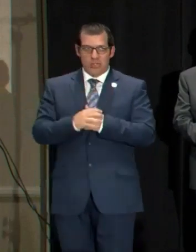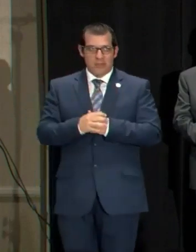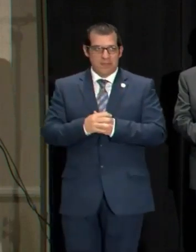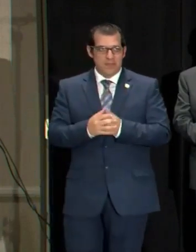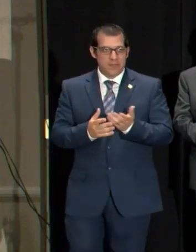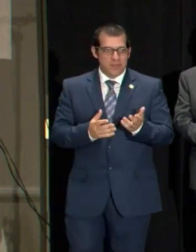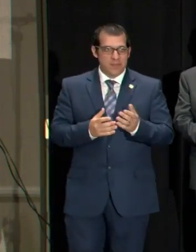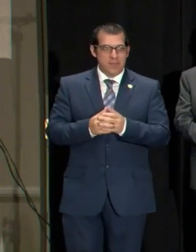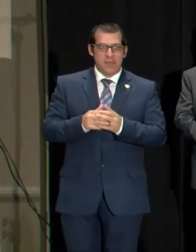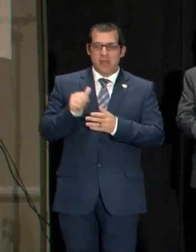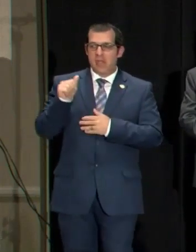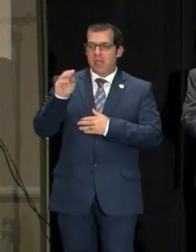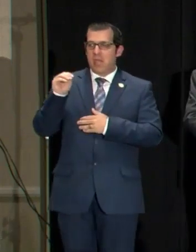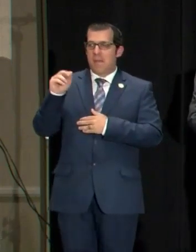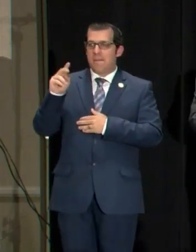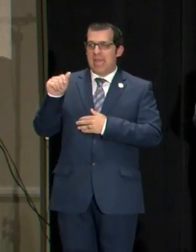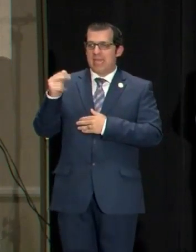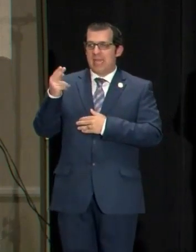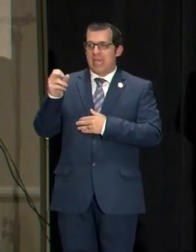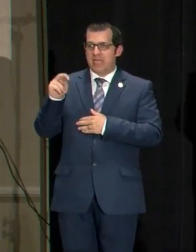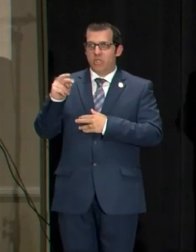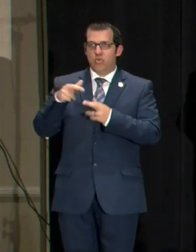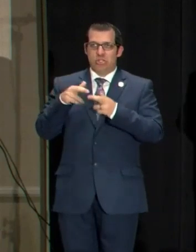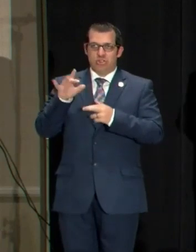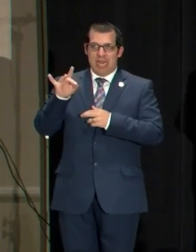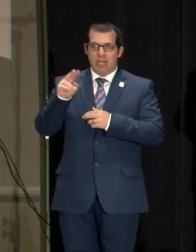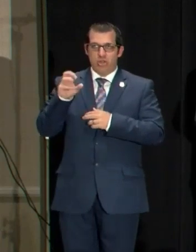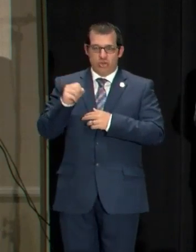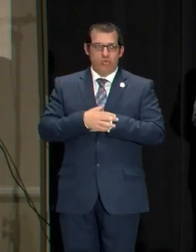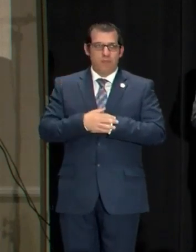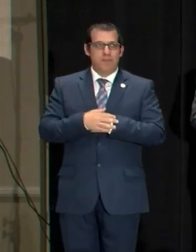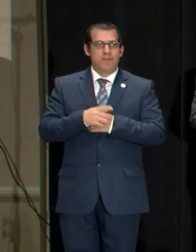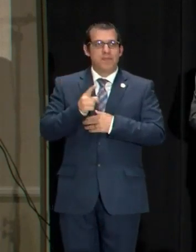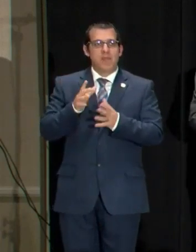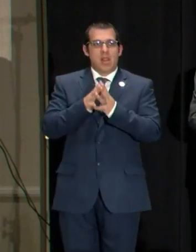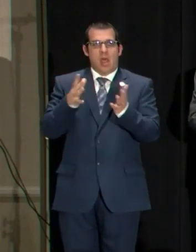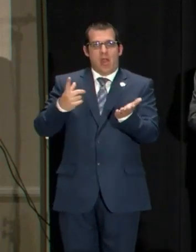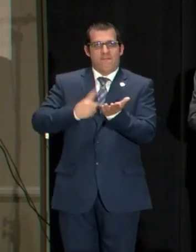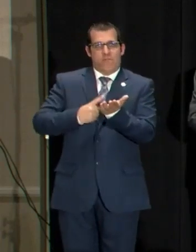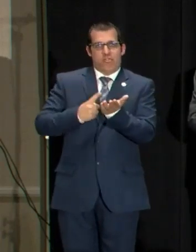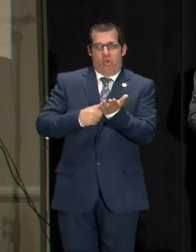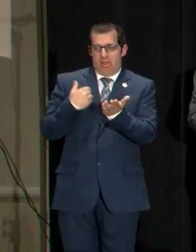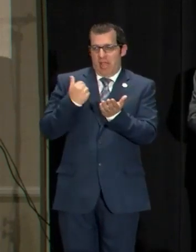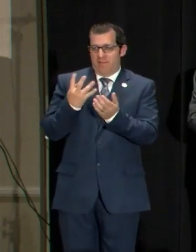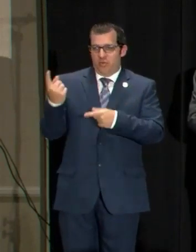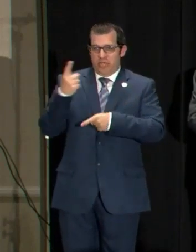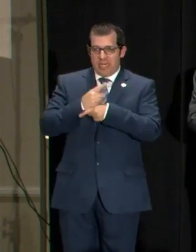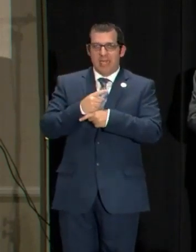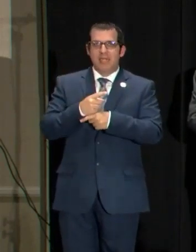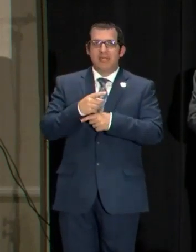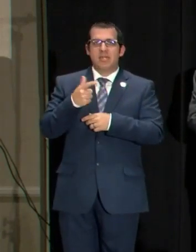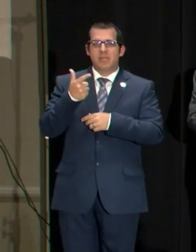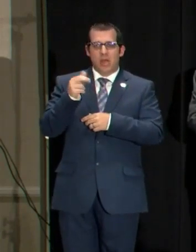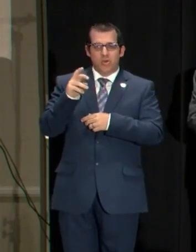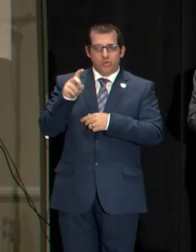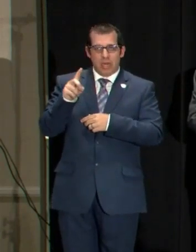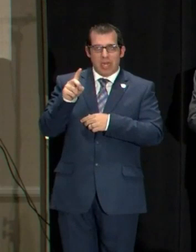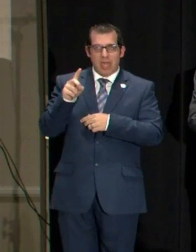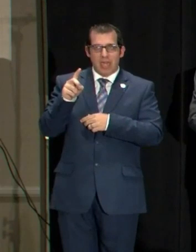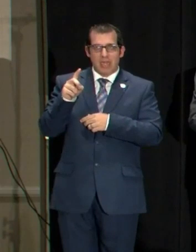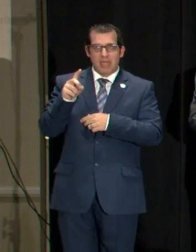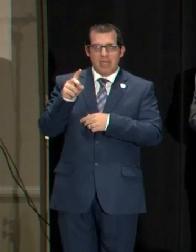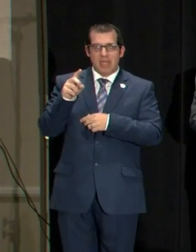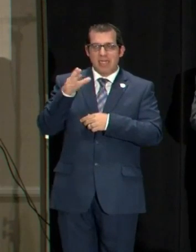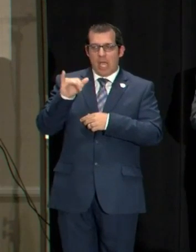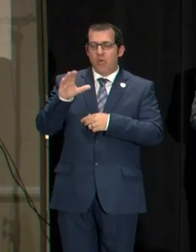ma'am. With Region 8 News. There's been a lot of talk, at least over the past couple of days, about Greene County, specifically Paragould.